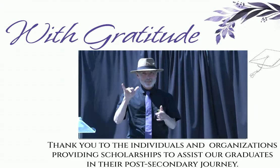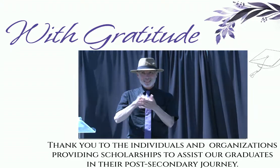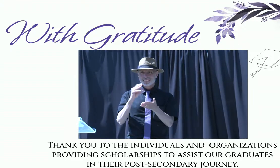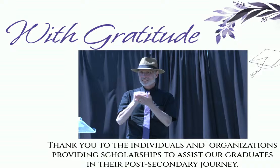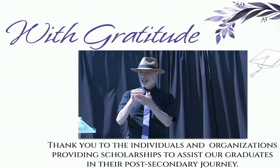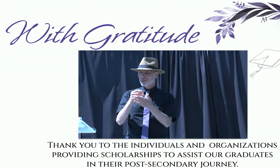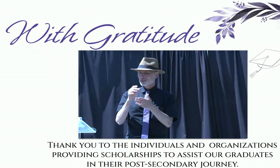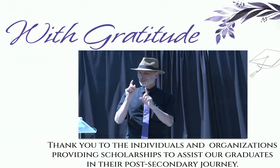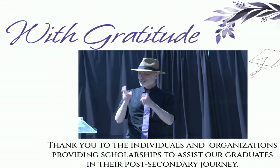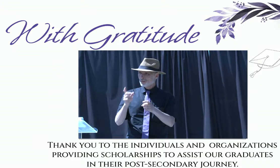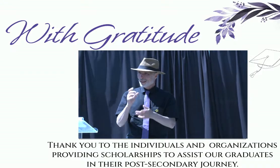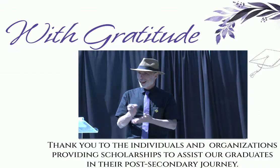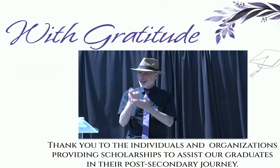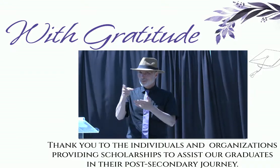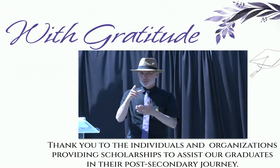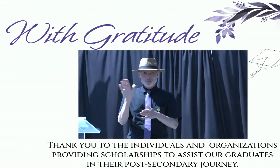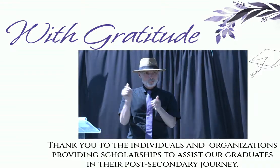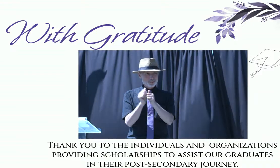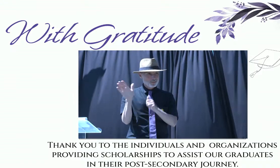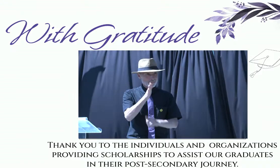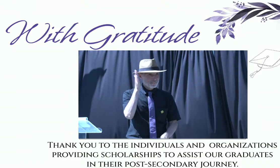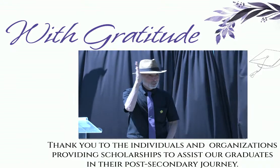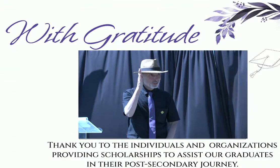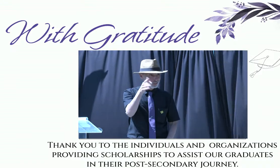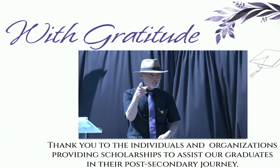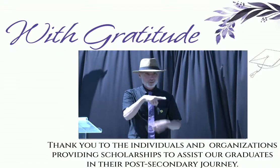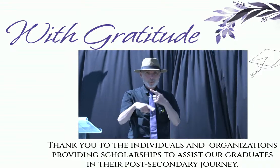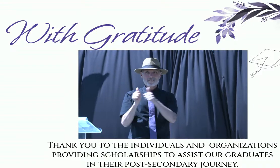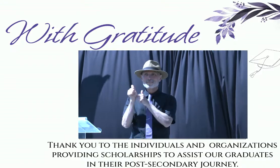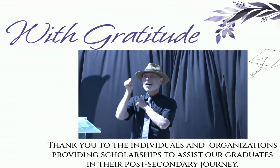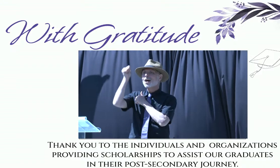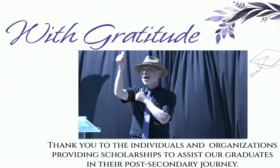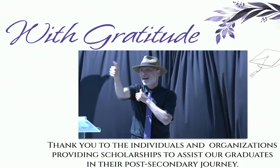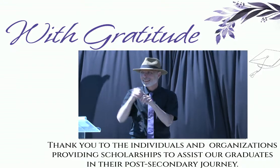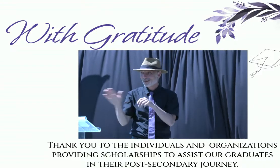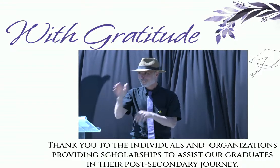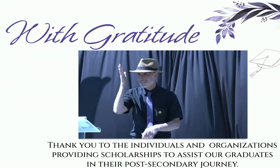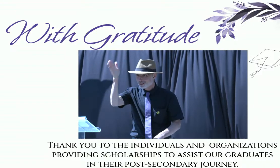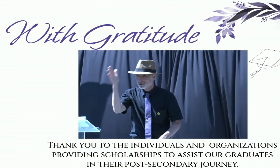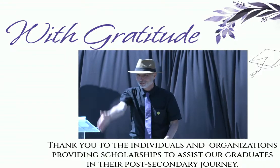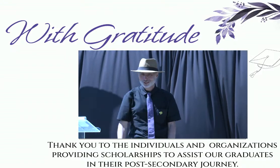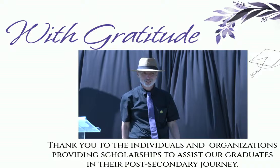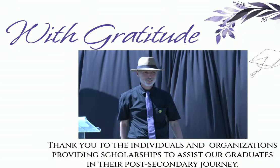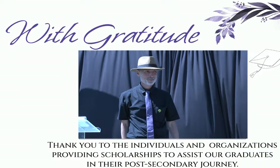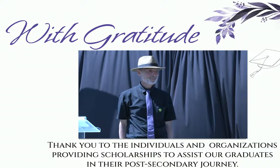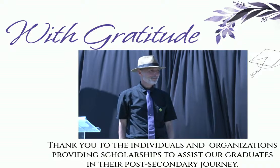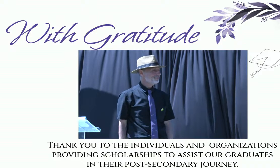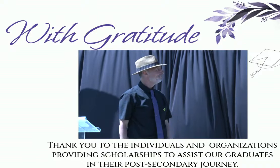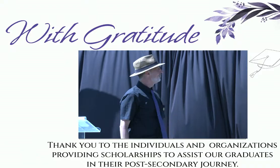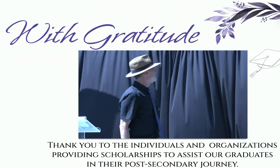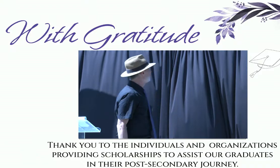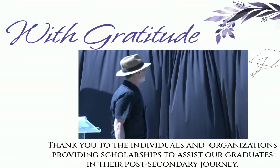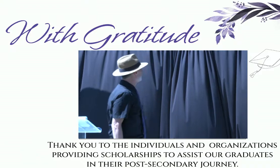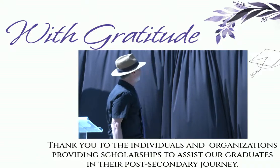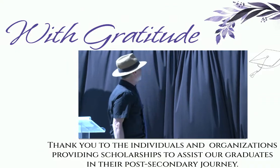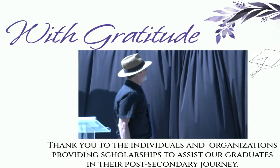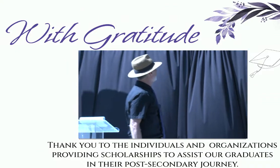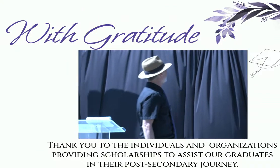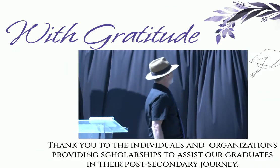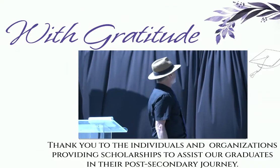Congratulations to all of the recipients. The scholarships are here to help you with your future and even far